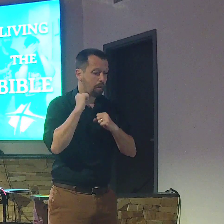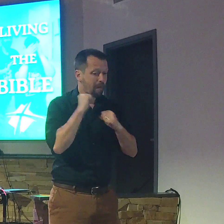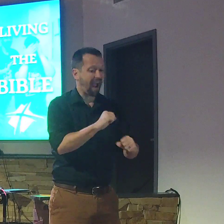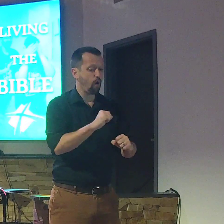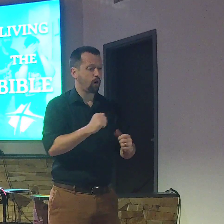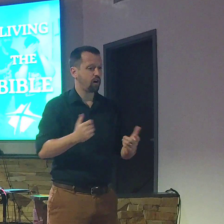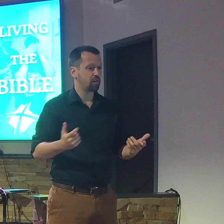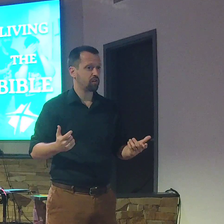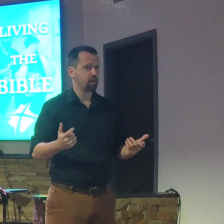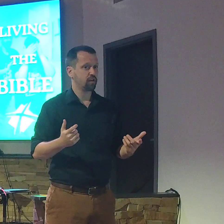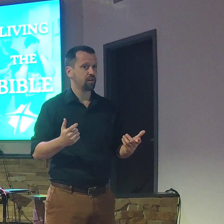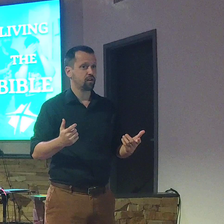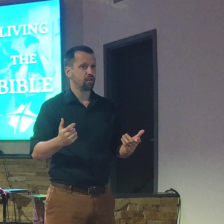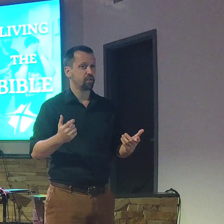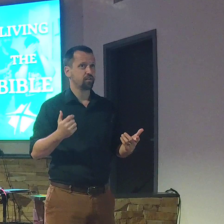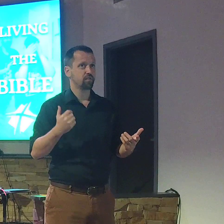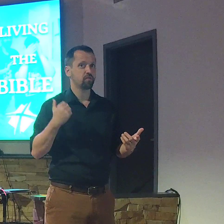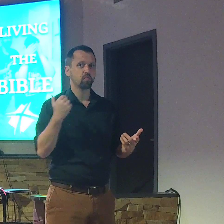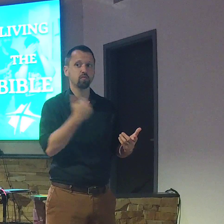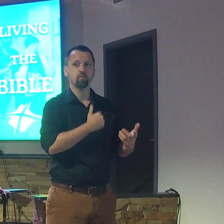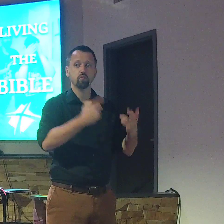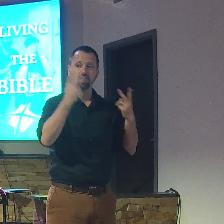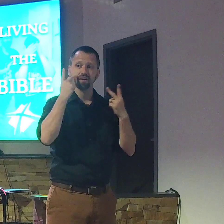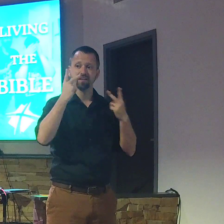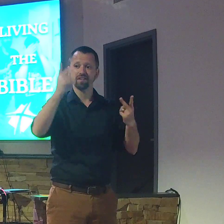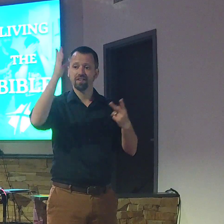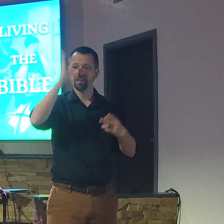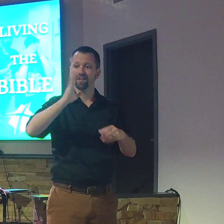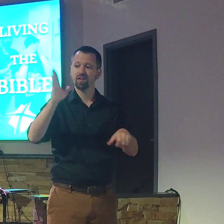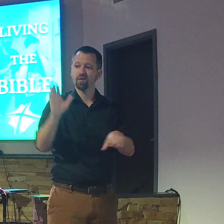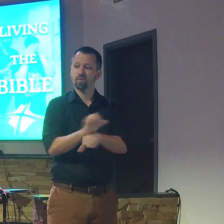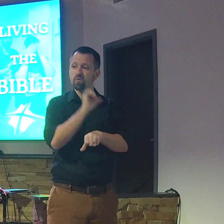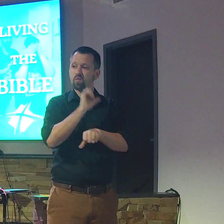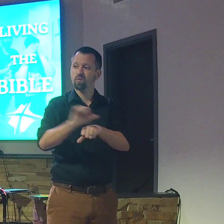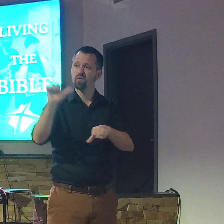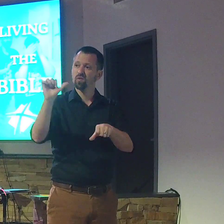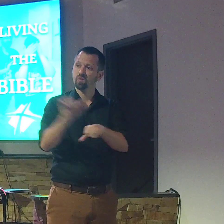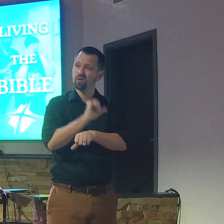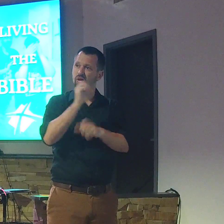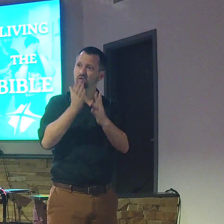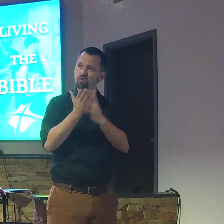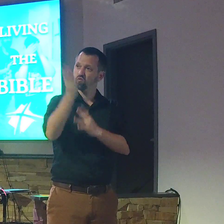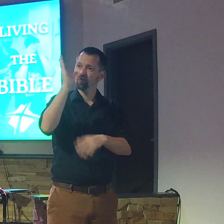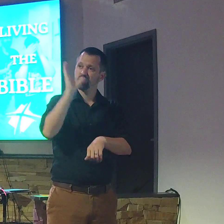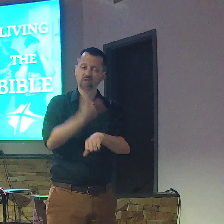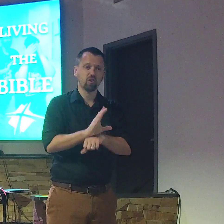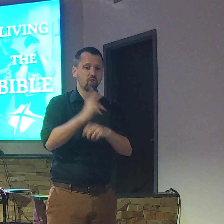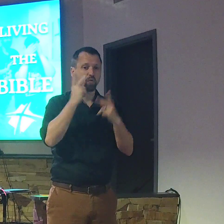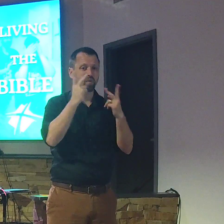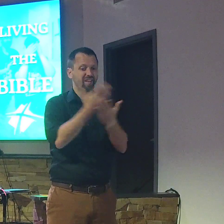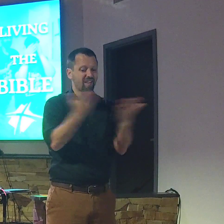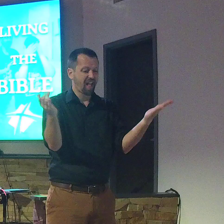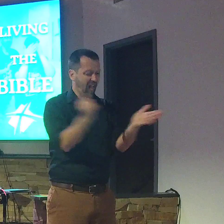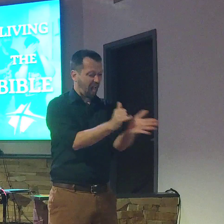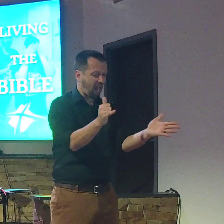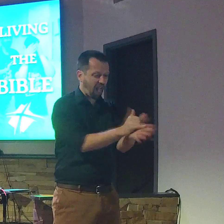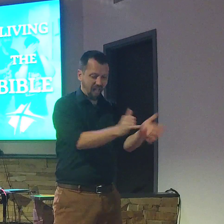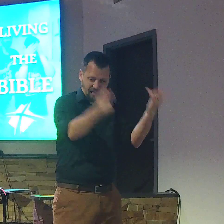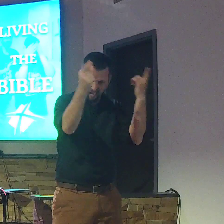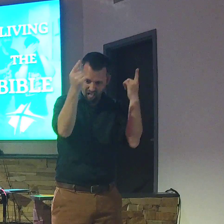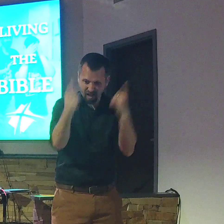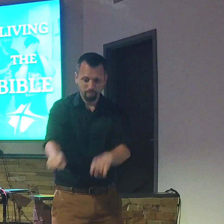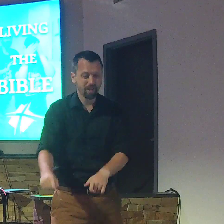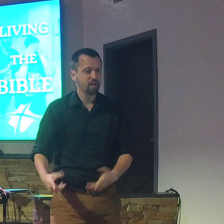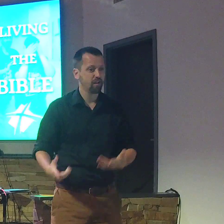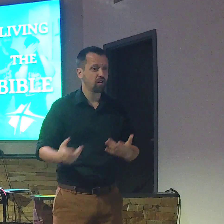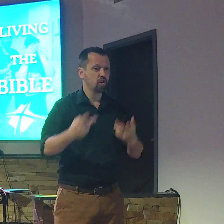church. We can see God work in and through the life of the church. We can see the impossible become possible. We